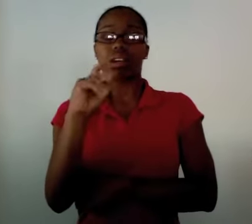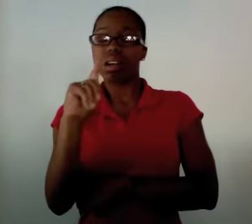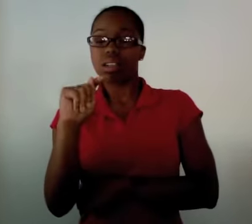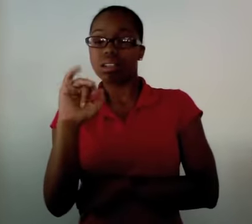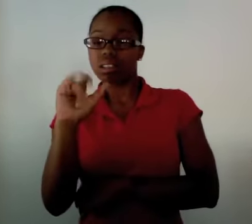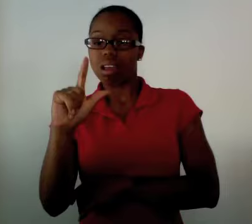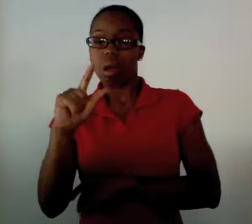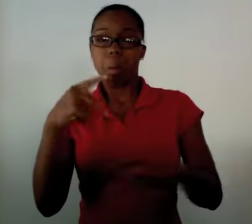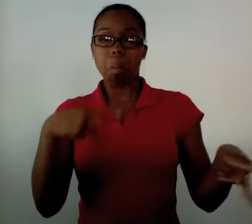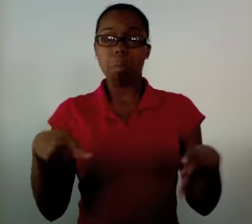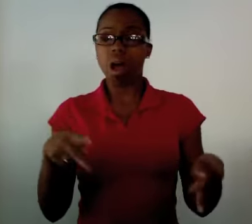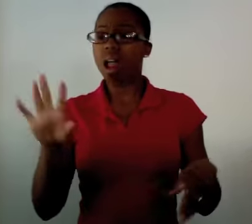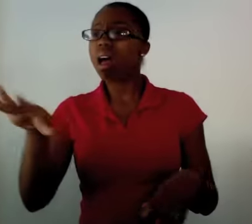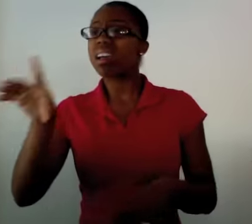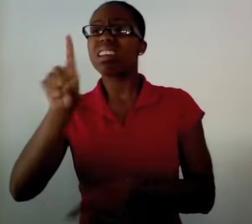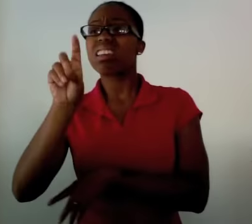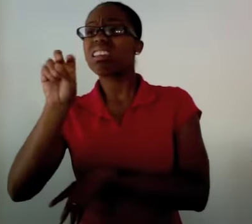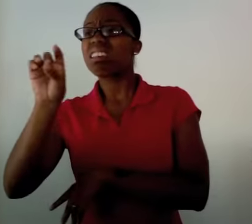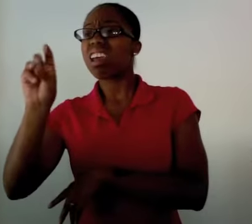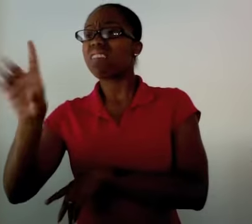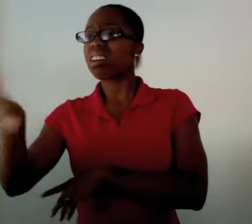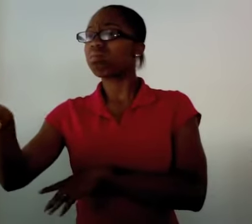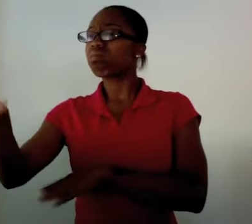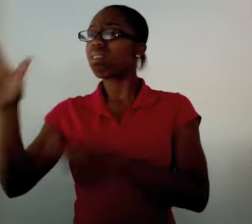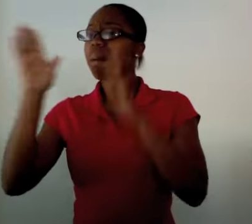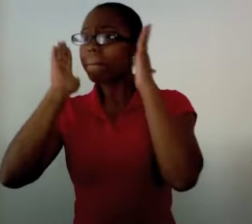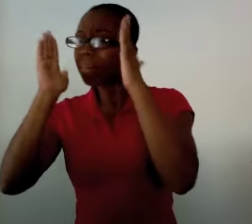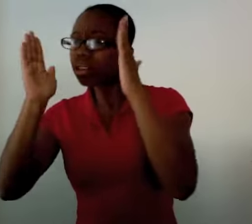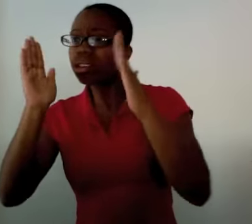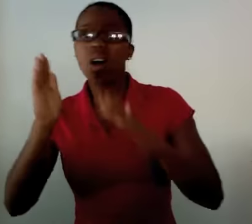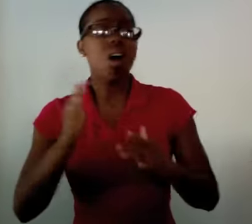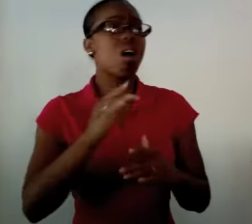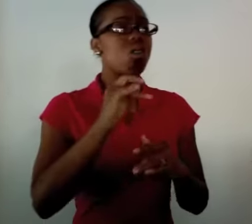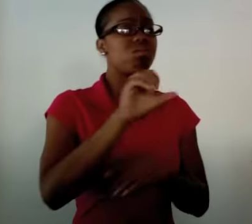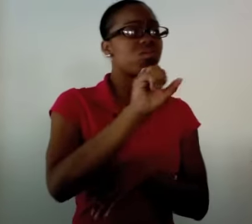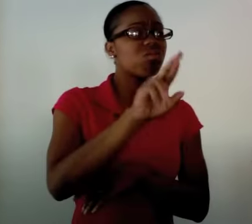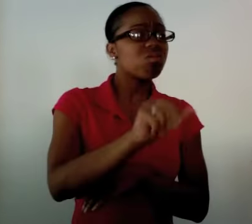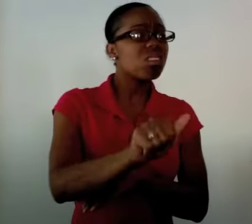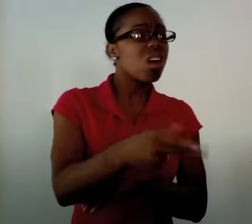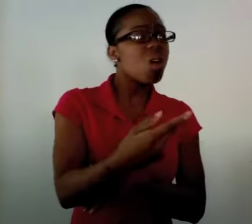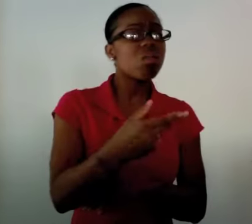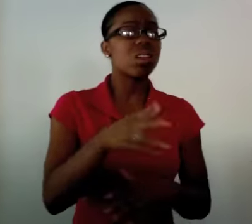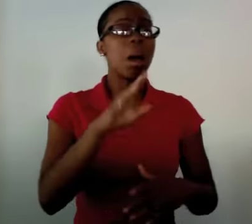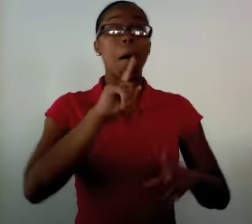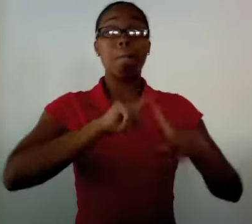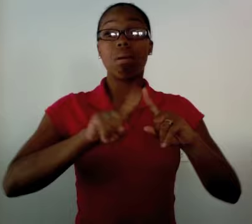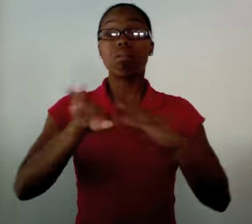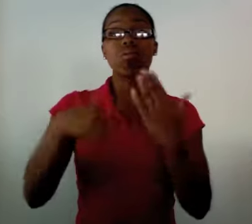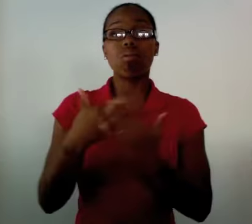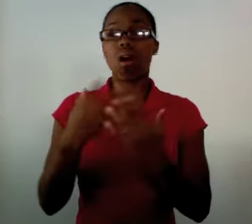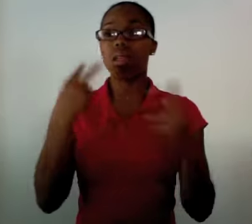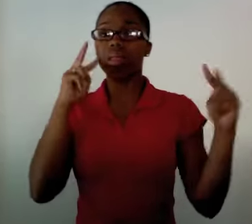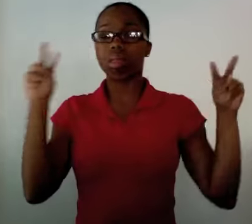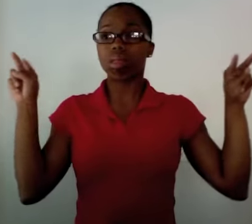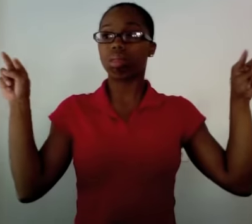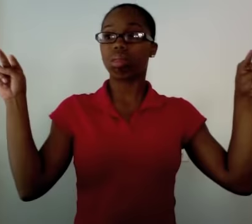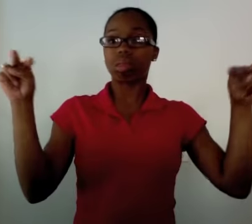pay attention, some of you just sat up. We recognize patterns to distinguish noise from signal, and especially our